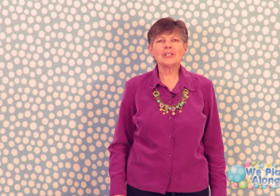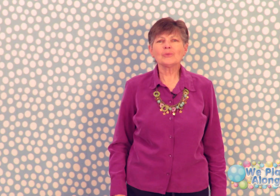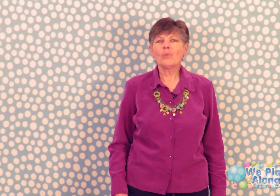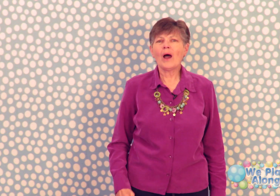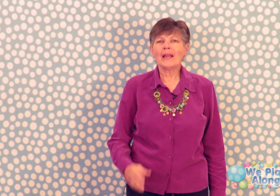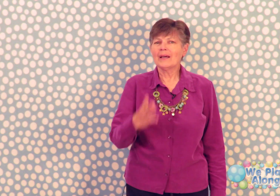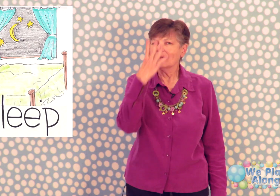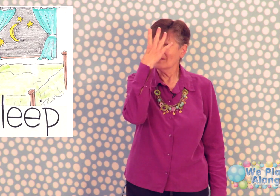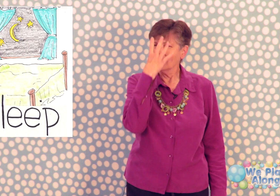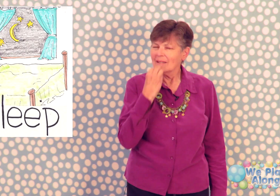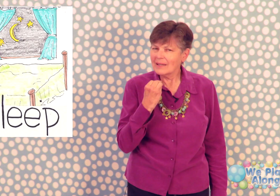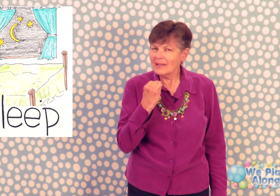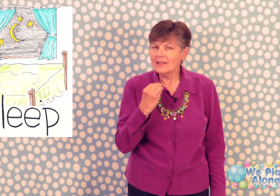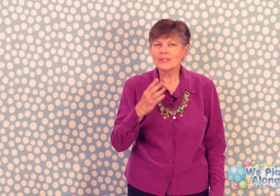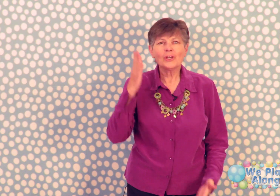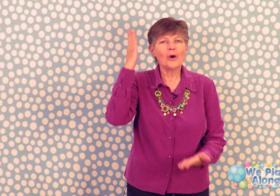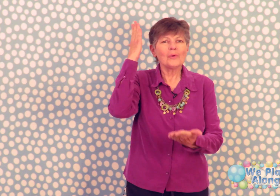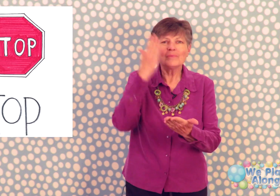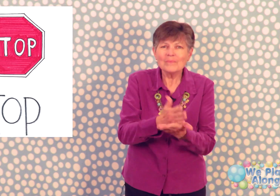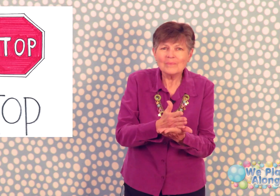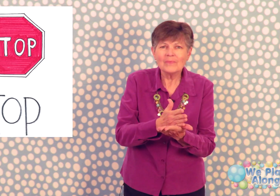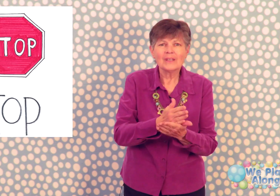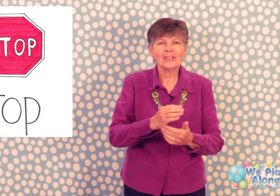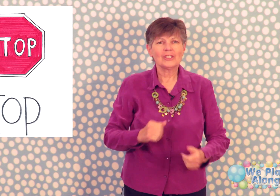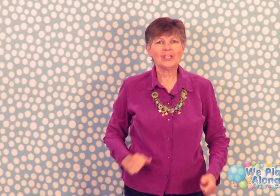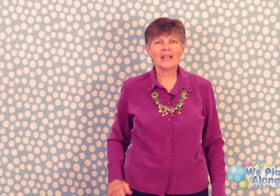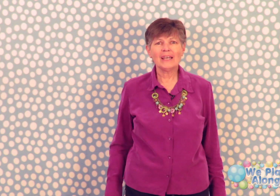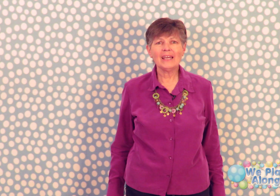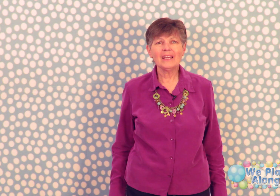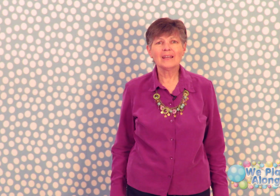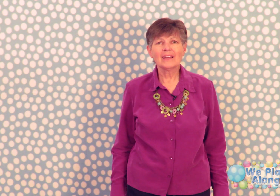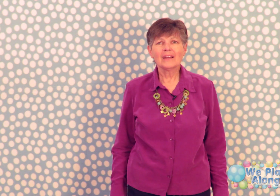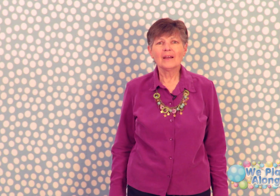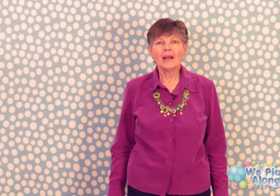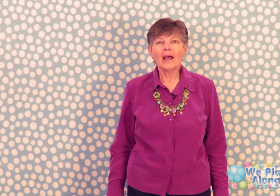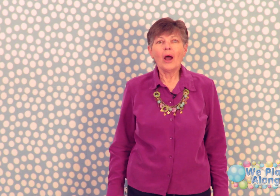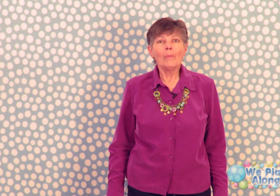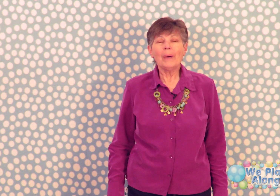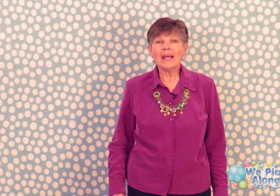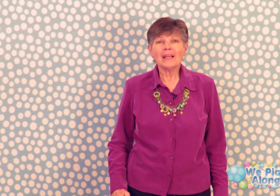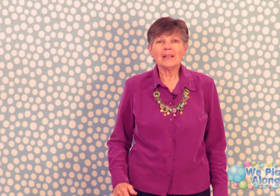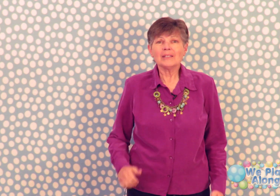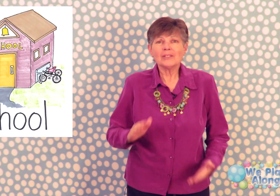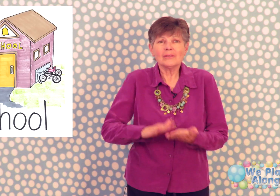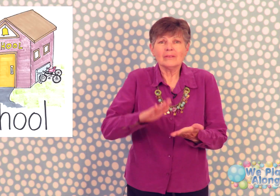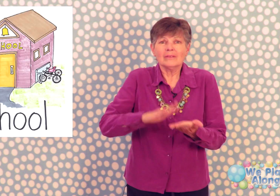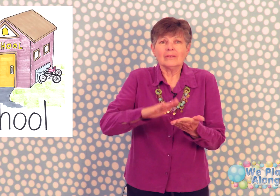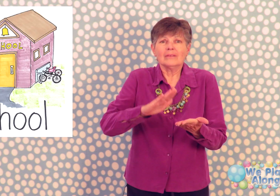just want to." So, Shelley, but